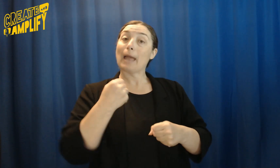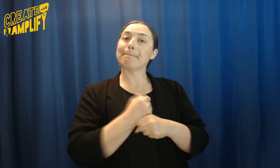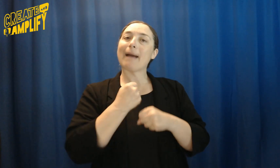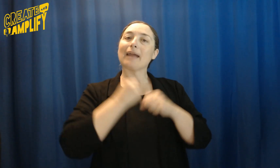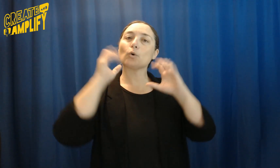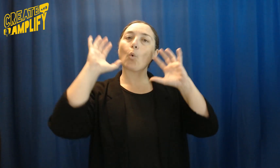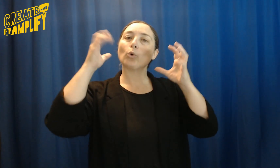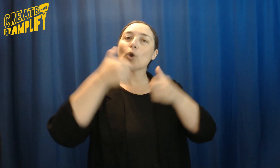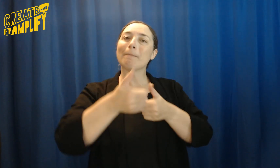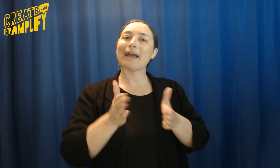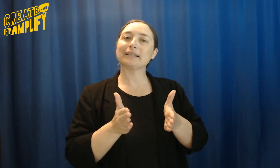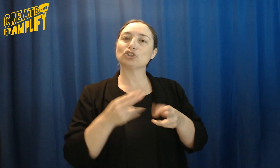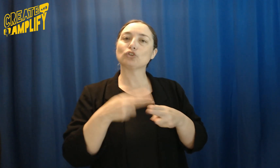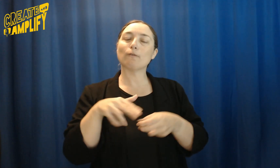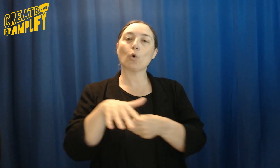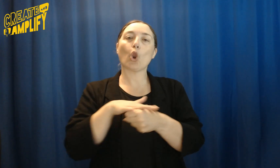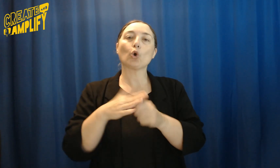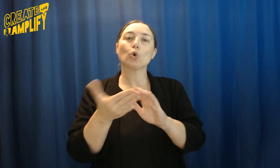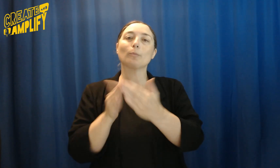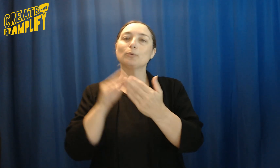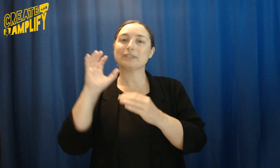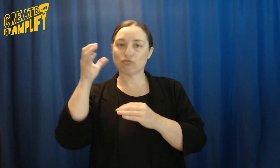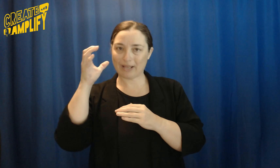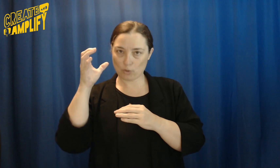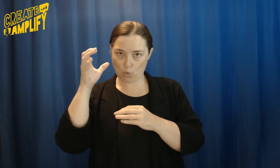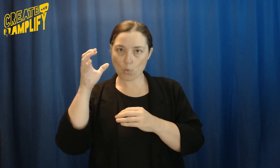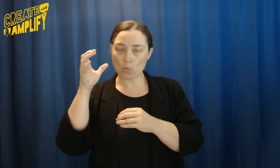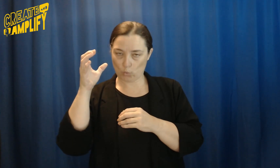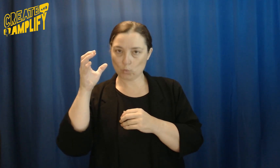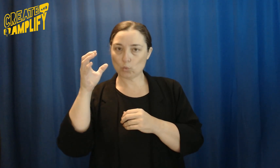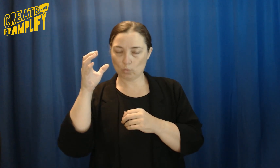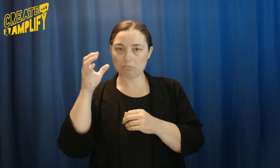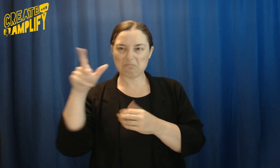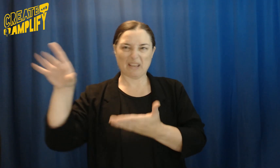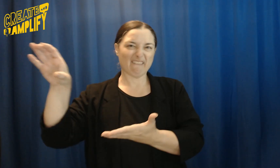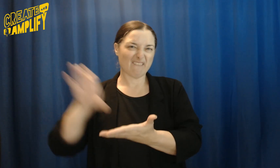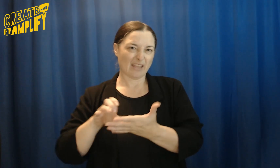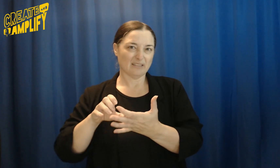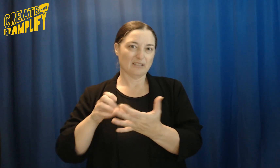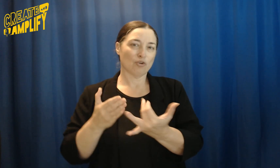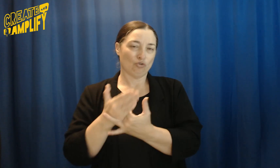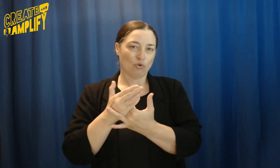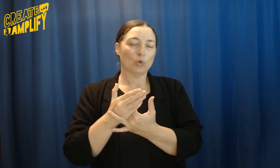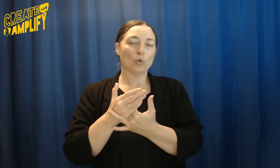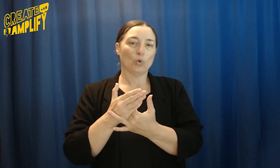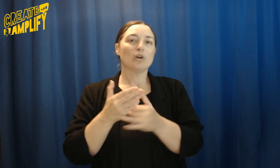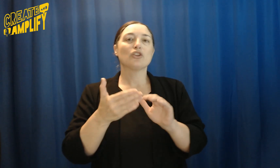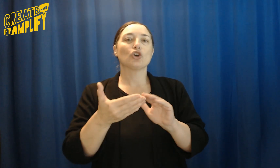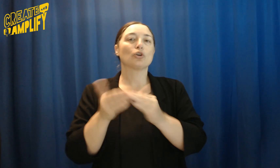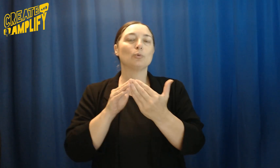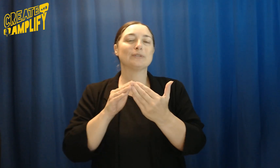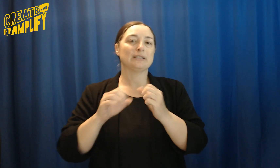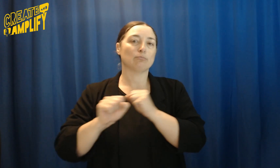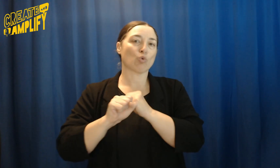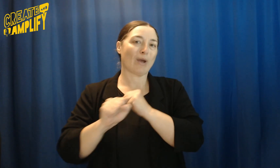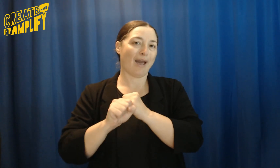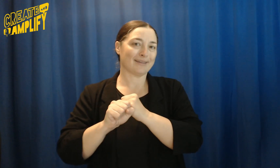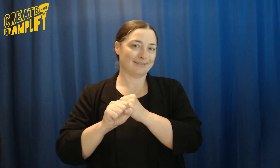packages for a local community radio station that is funded by the Community Broadcasting Foundation. And I interviewed a couple